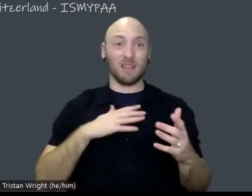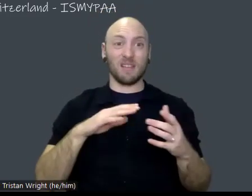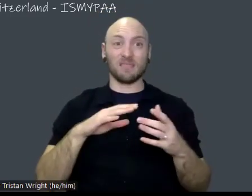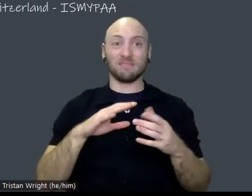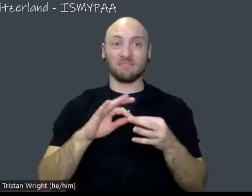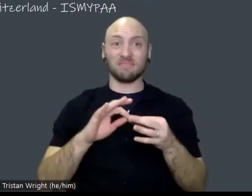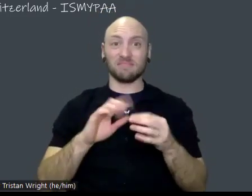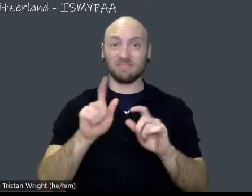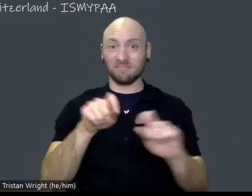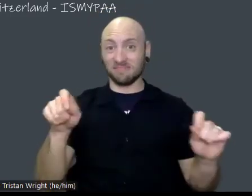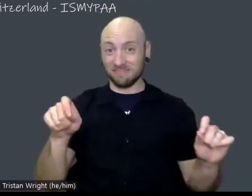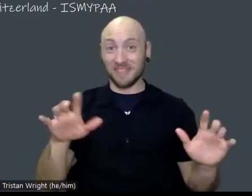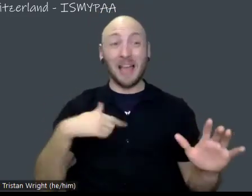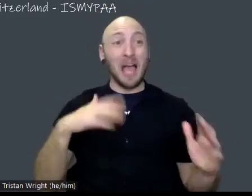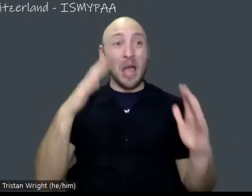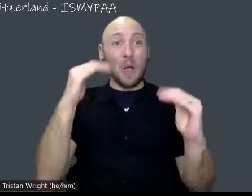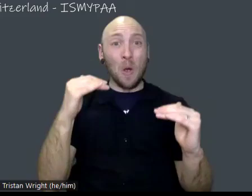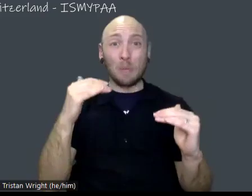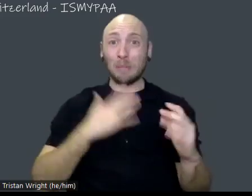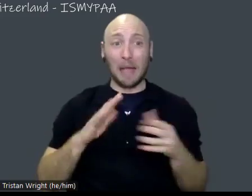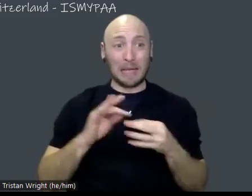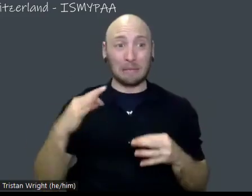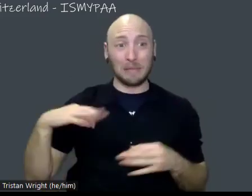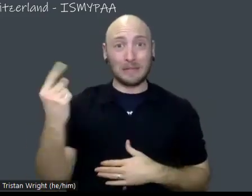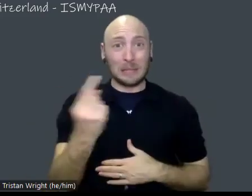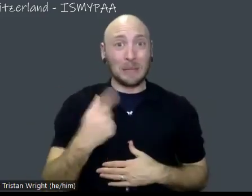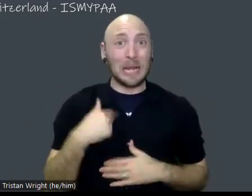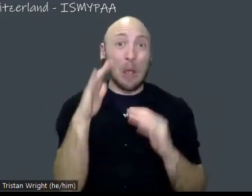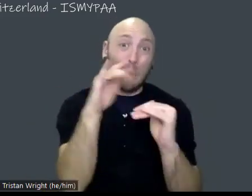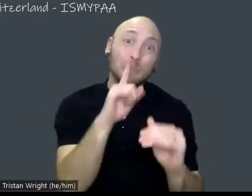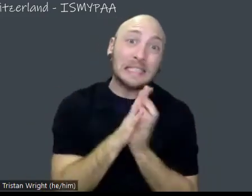you. I hope it was useful to some of you. I really hope that.